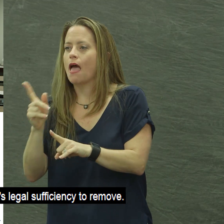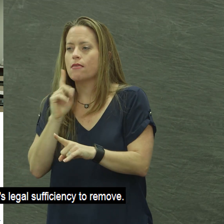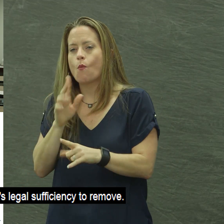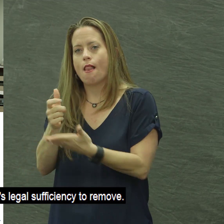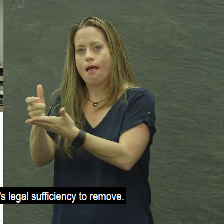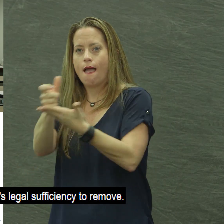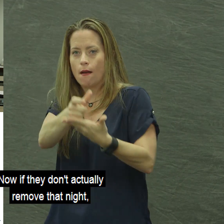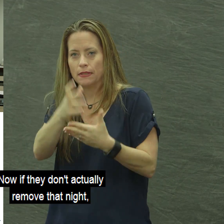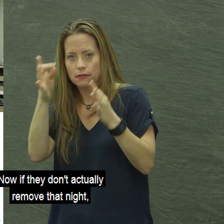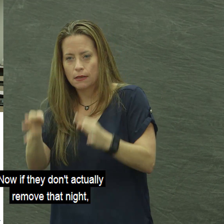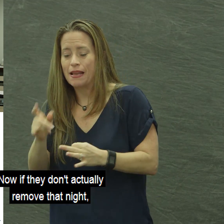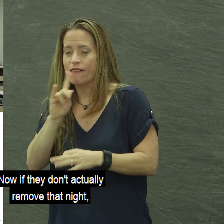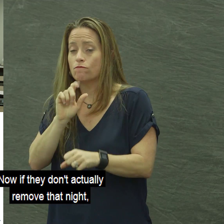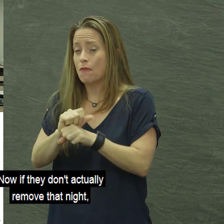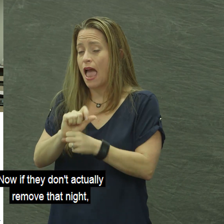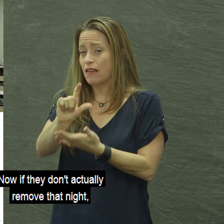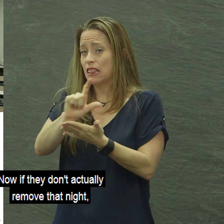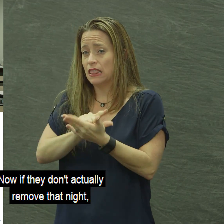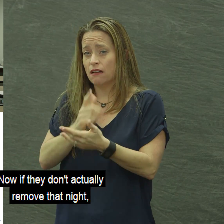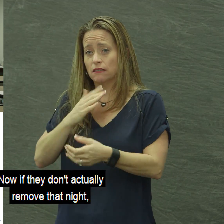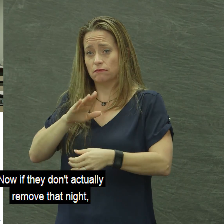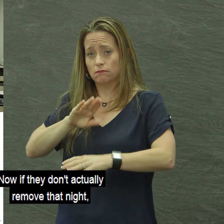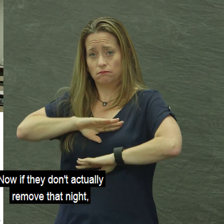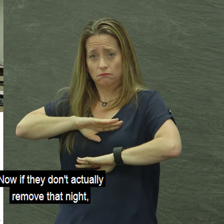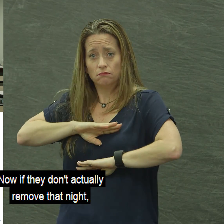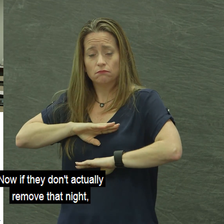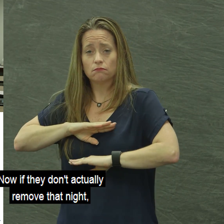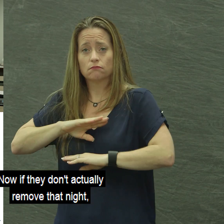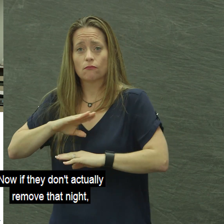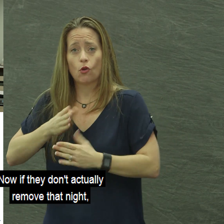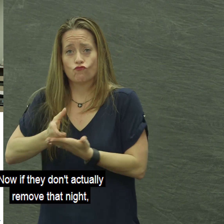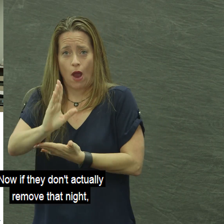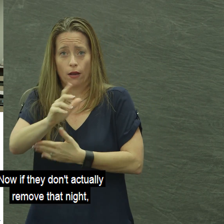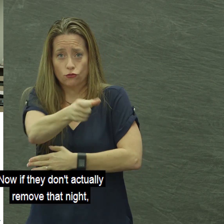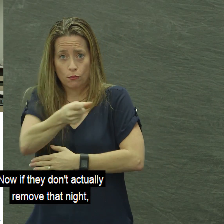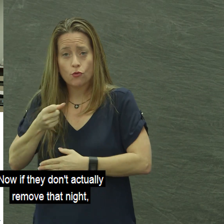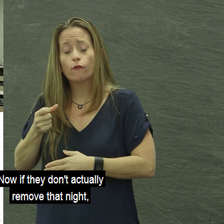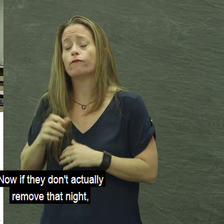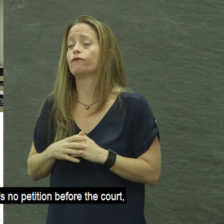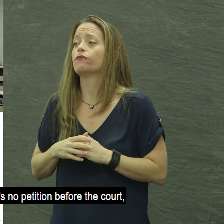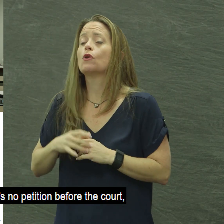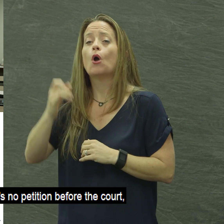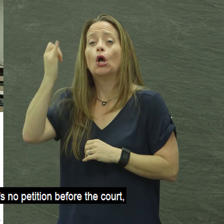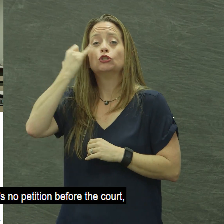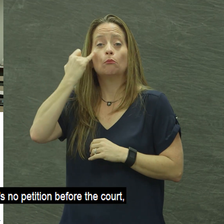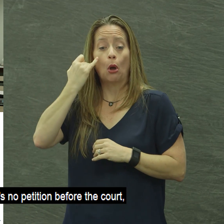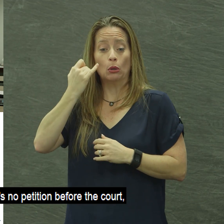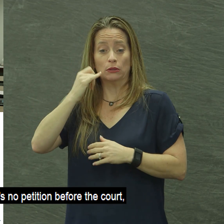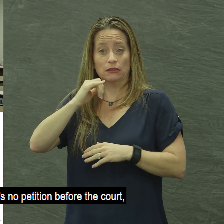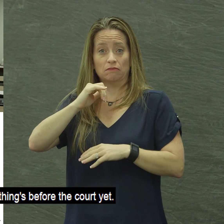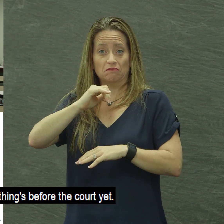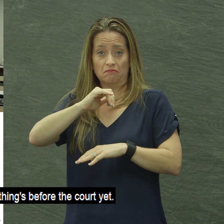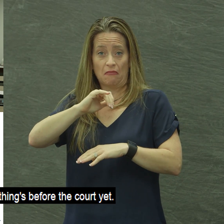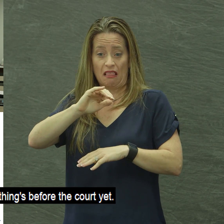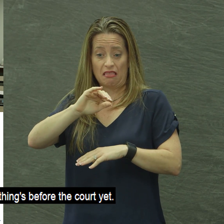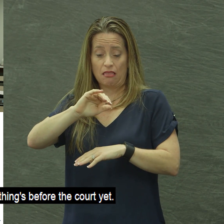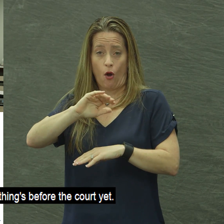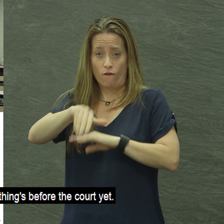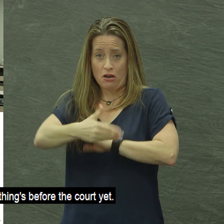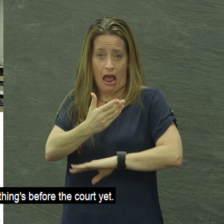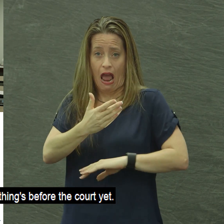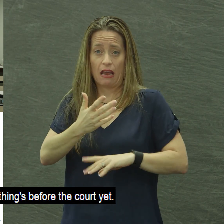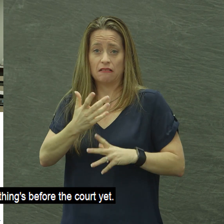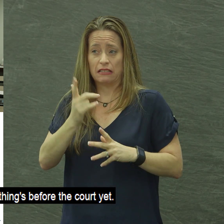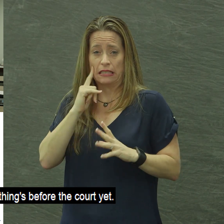remove. Now, if they don't actually remove that night, there's no petition before the court. Nothing's